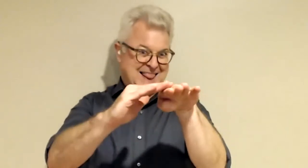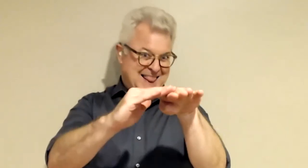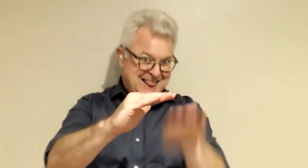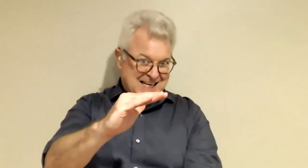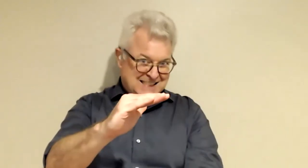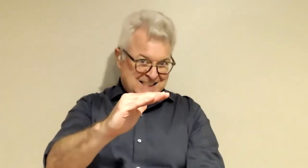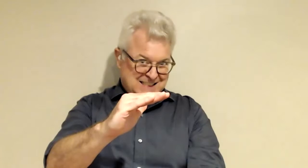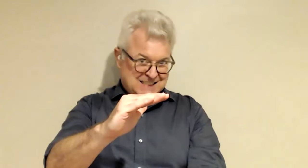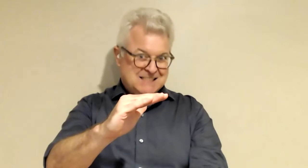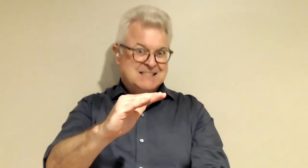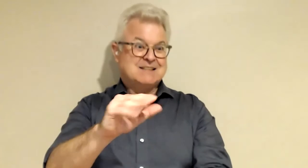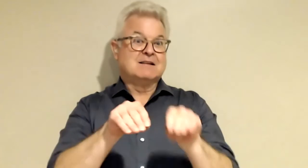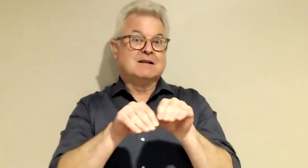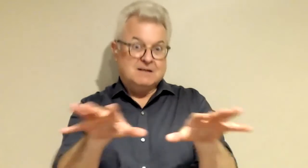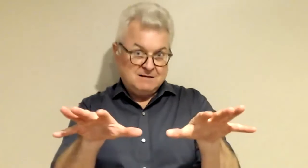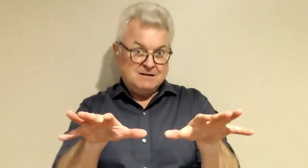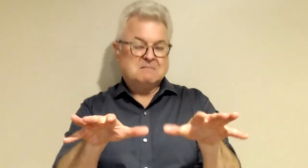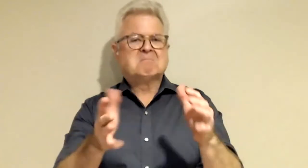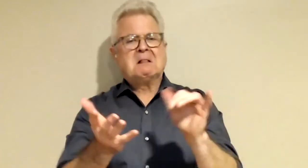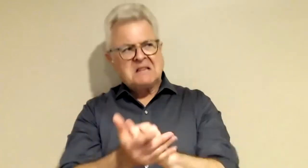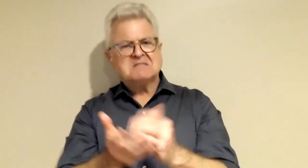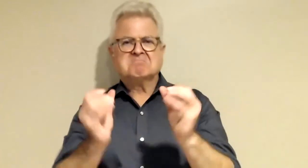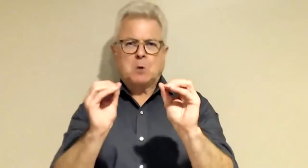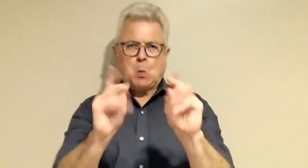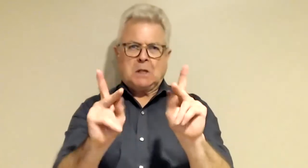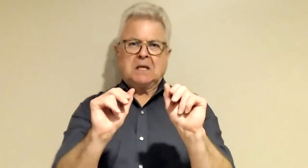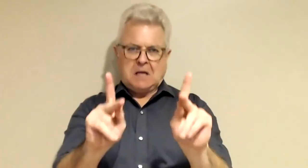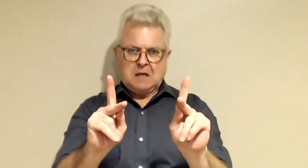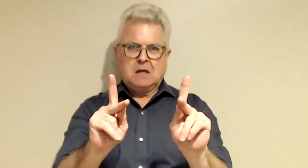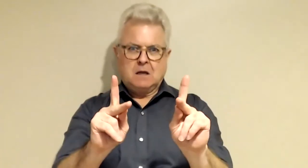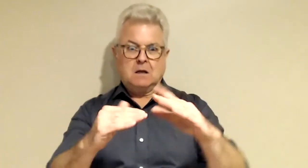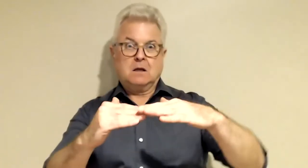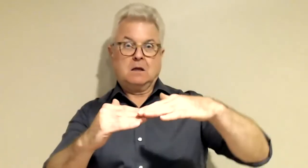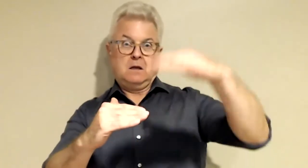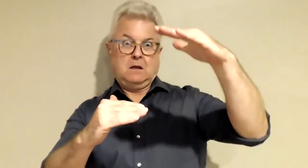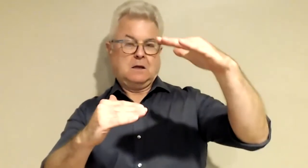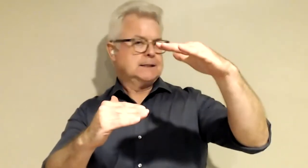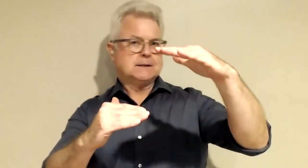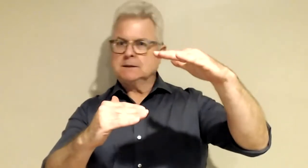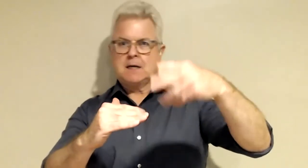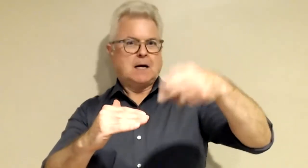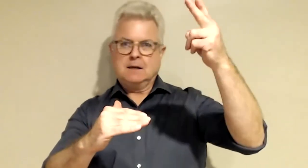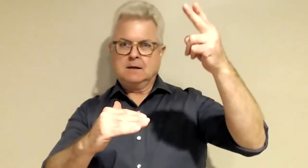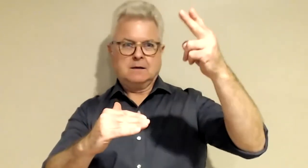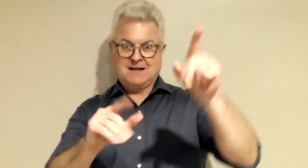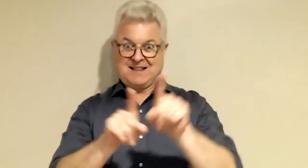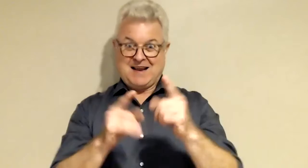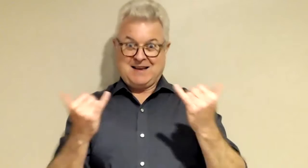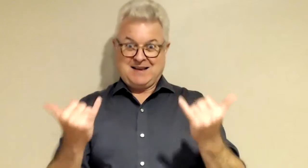1.0%. 1% or less of the population is considered acceptable. Anything above that is considered